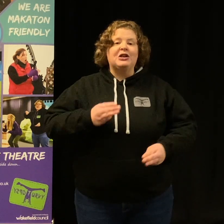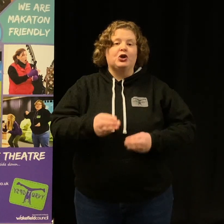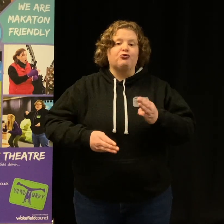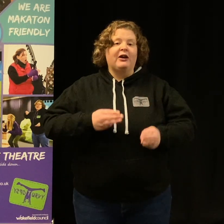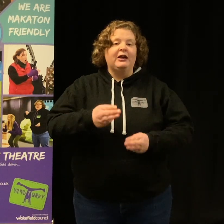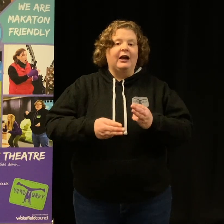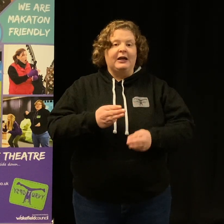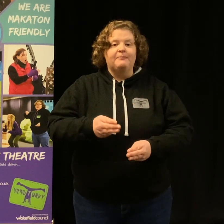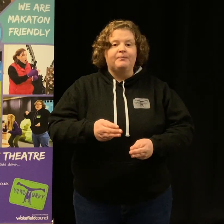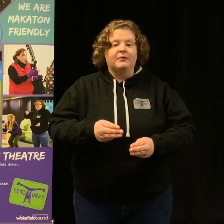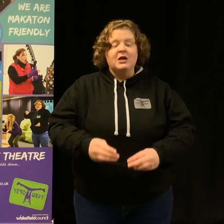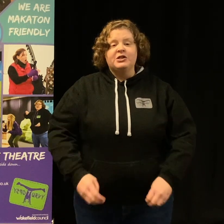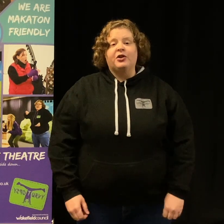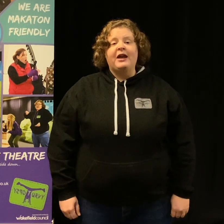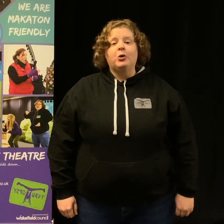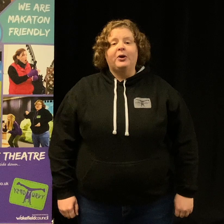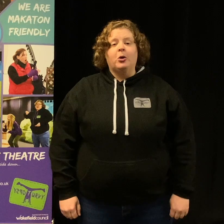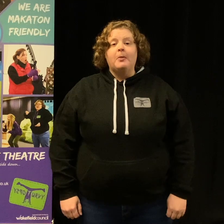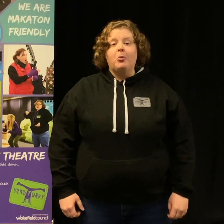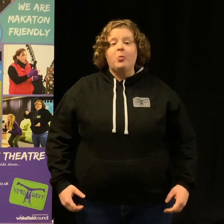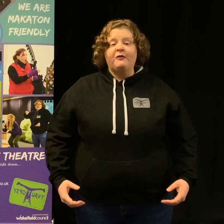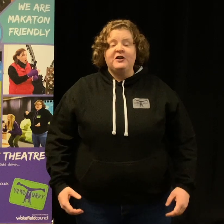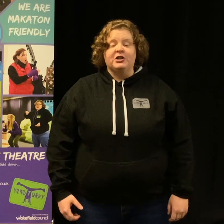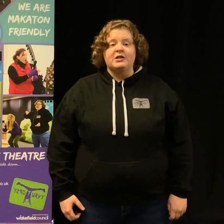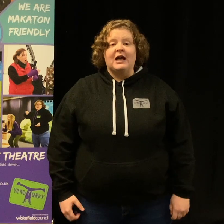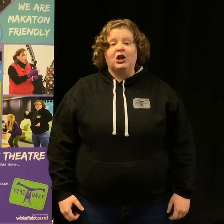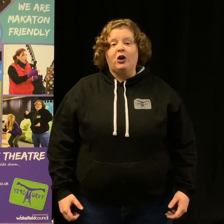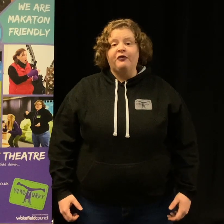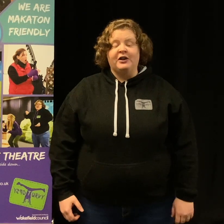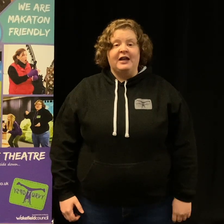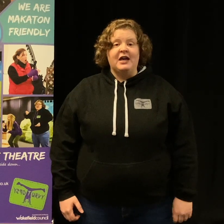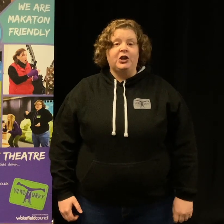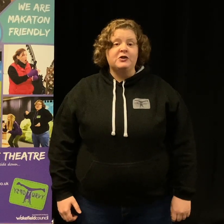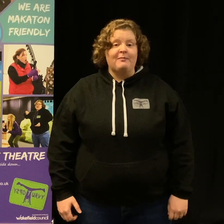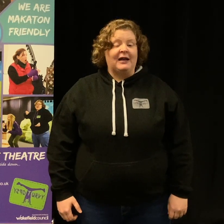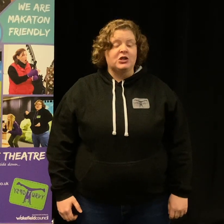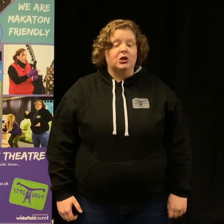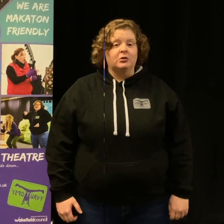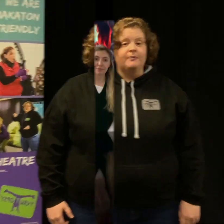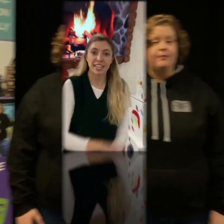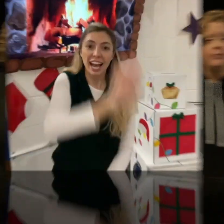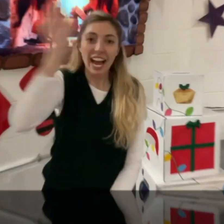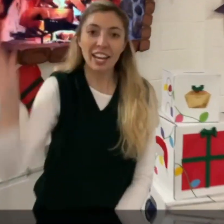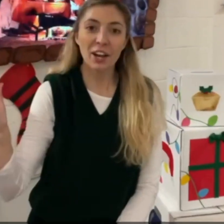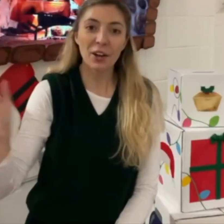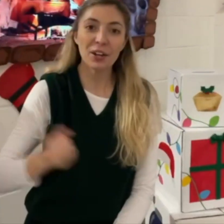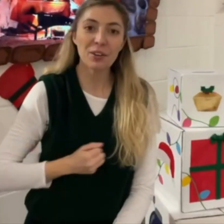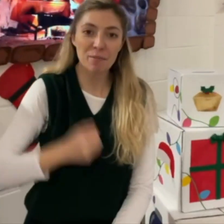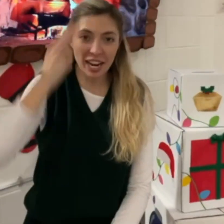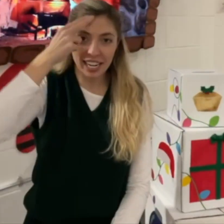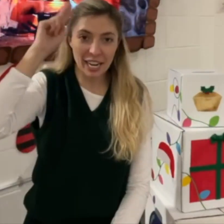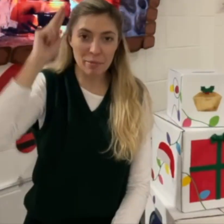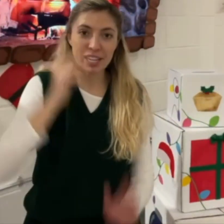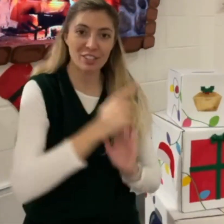Makaton regularly so that they could become more proficient and confident in their use of Makaton. Hello, my name is